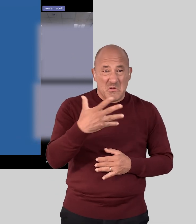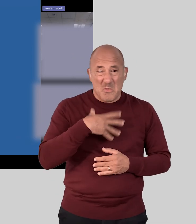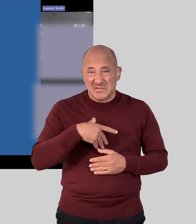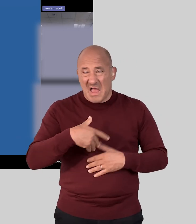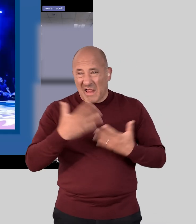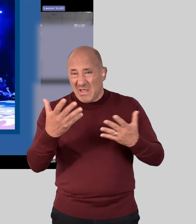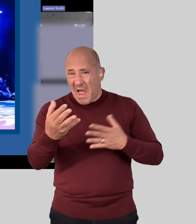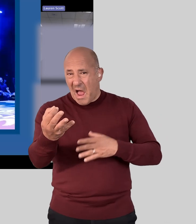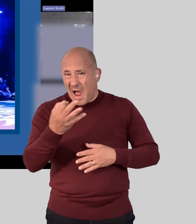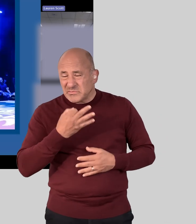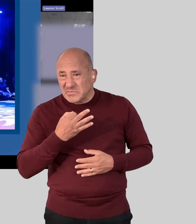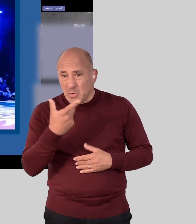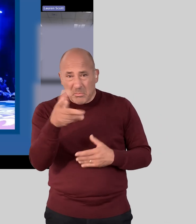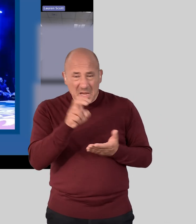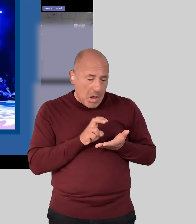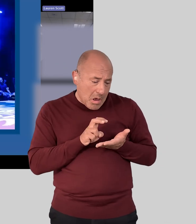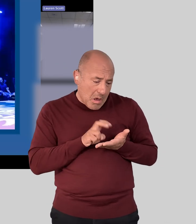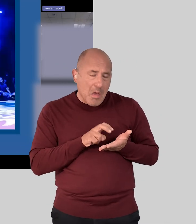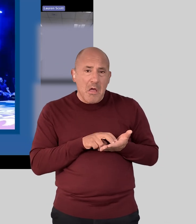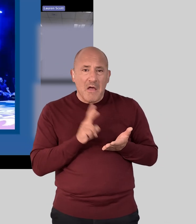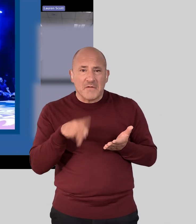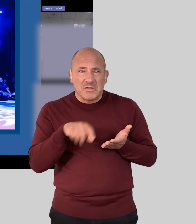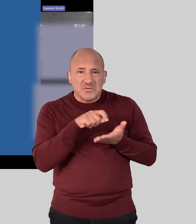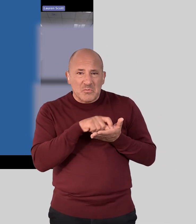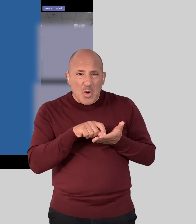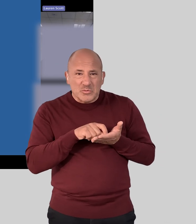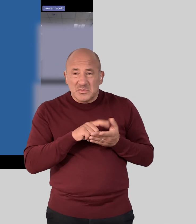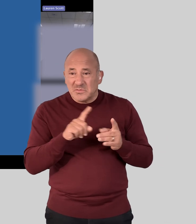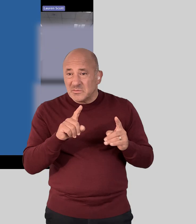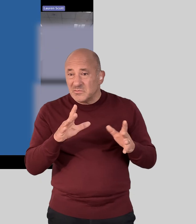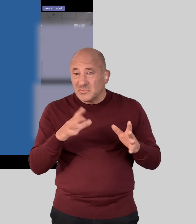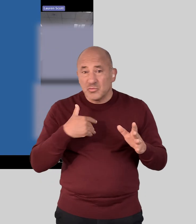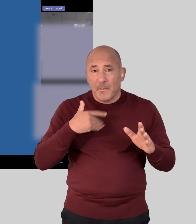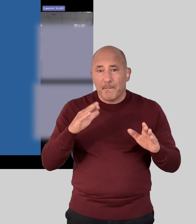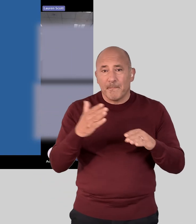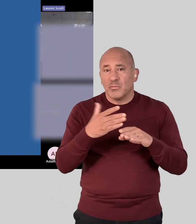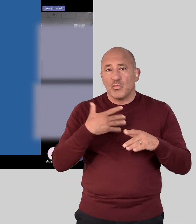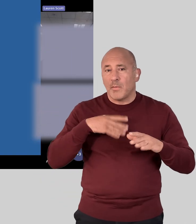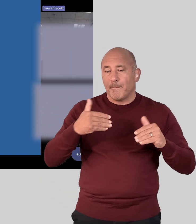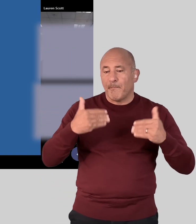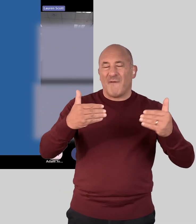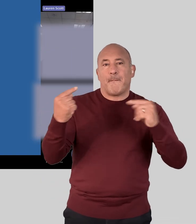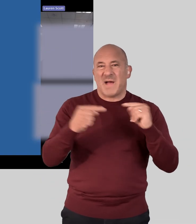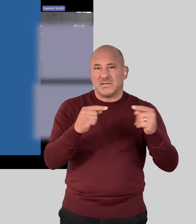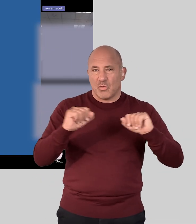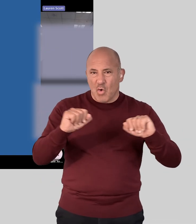anything or has made any notes before I move on to battling about what we've seen about